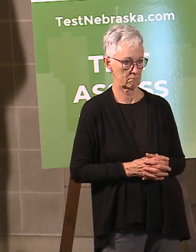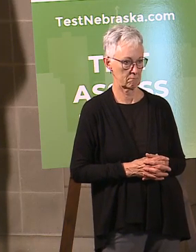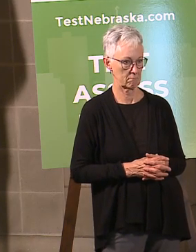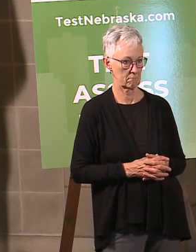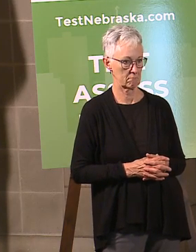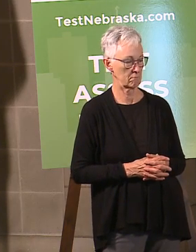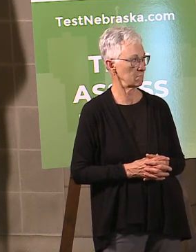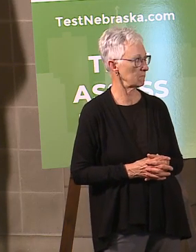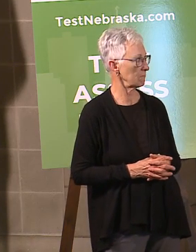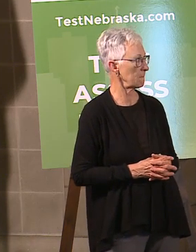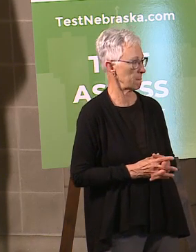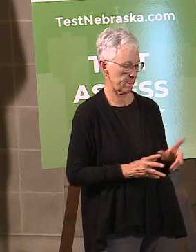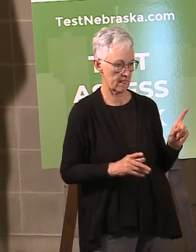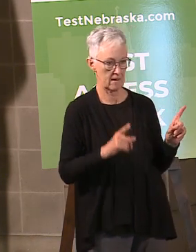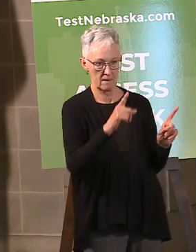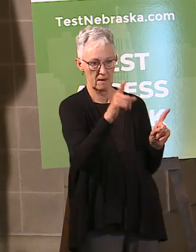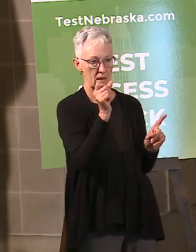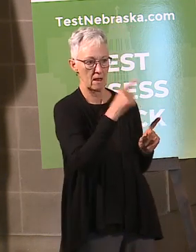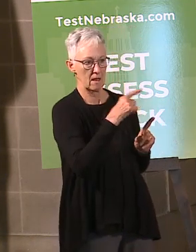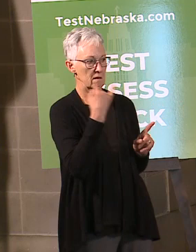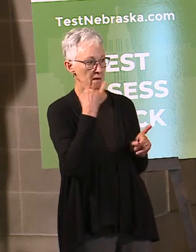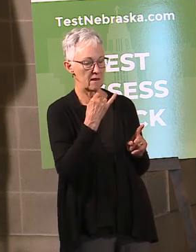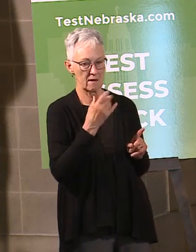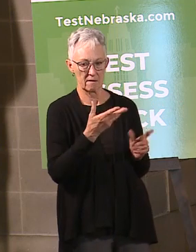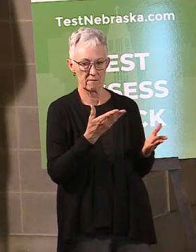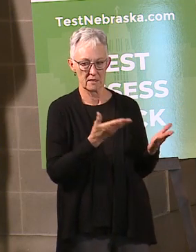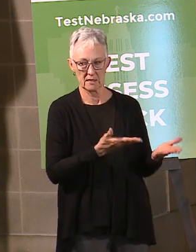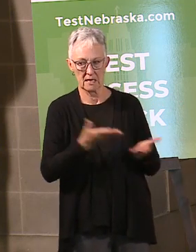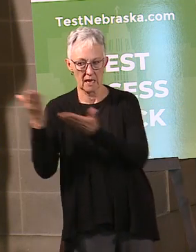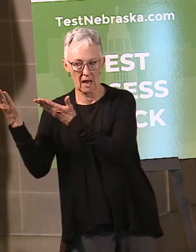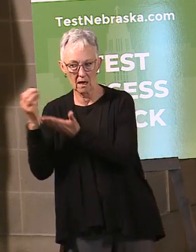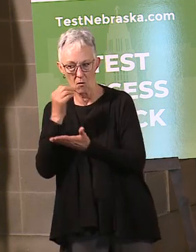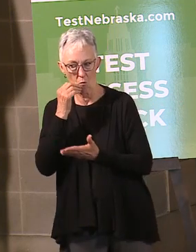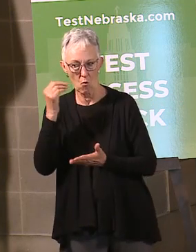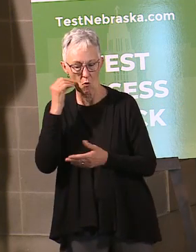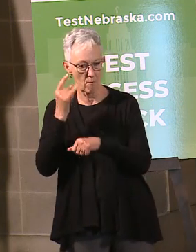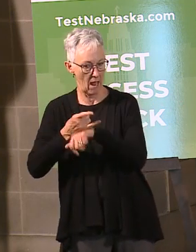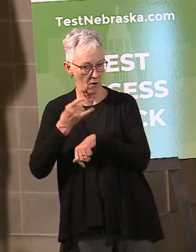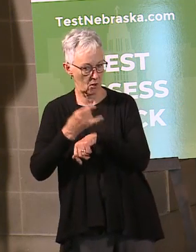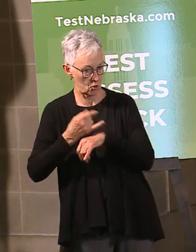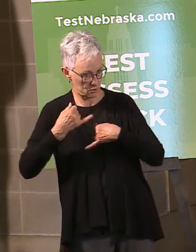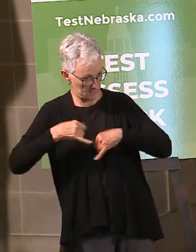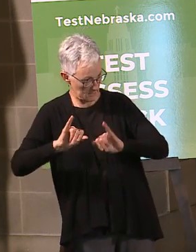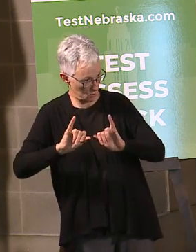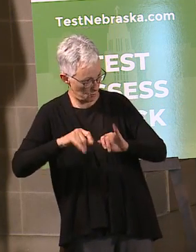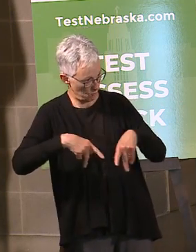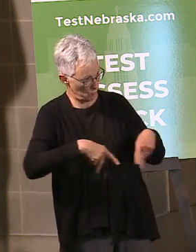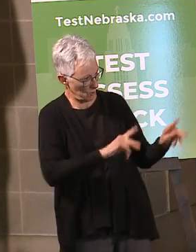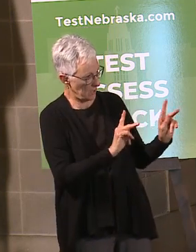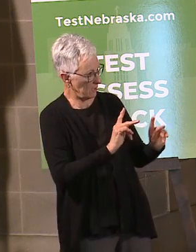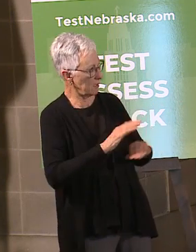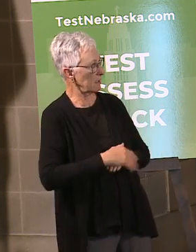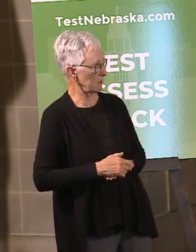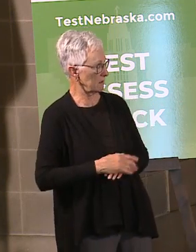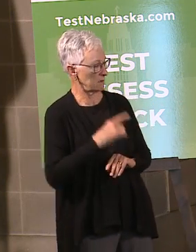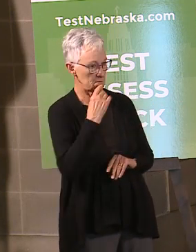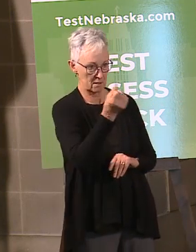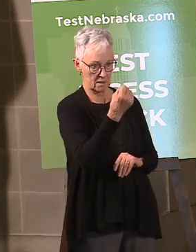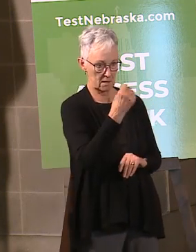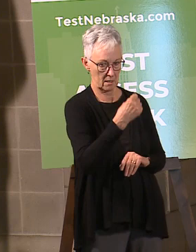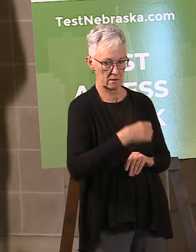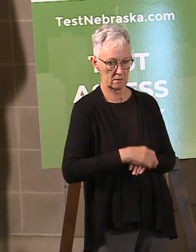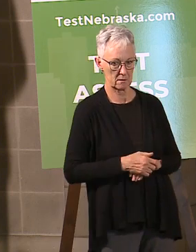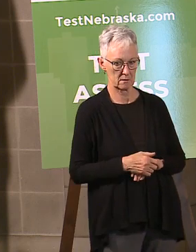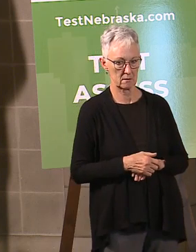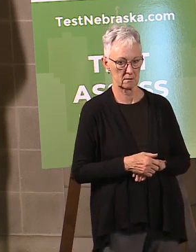is still allowed. Sherelle, KPTM wants to know if takeout alcohol is still allowed. It absolutely is during the duration of the emergency.